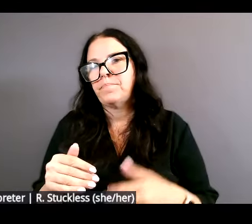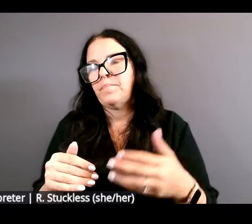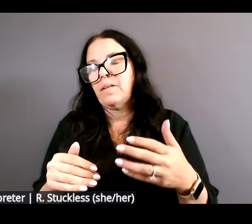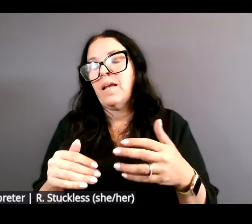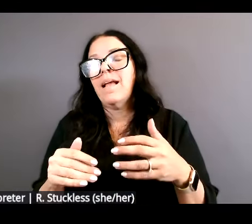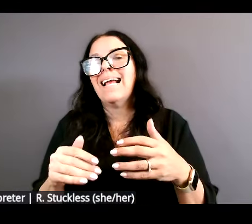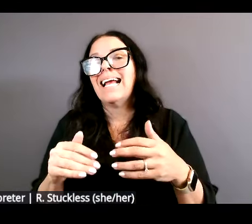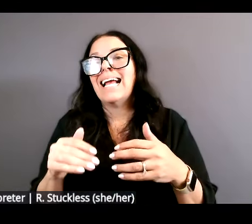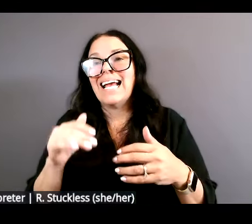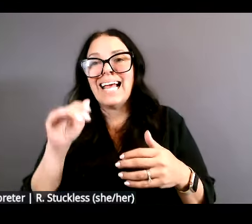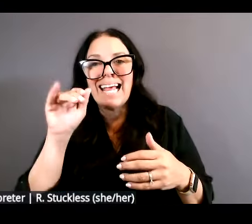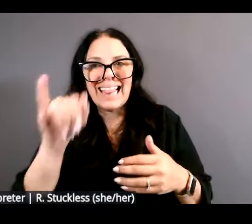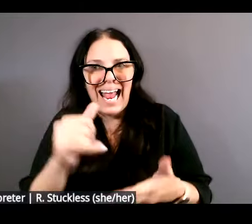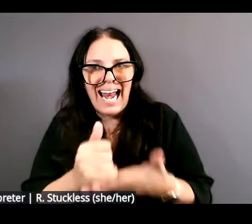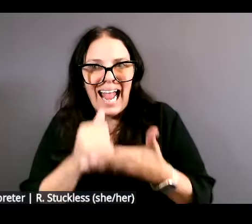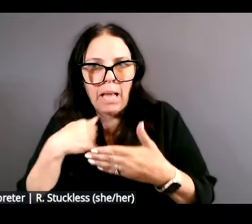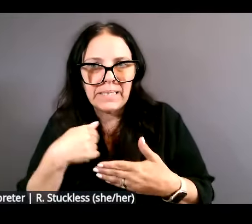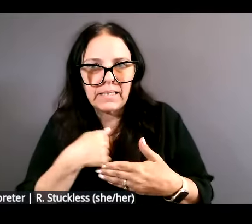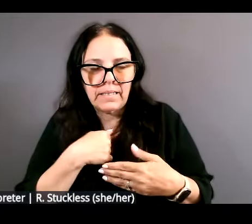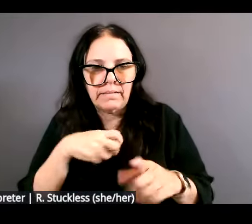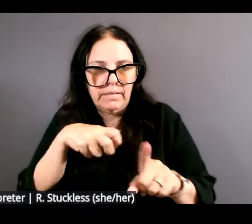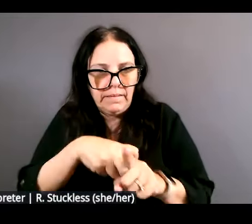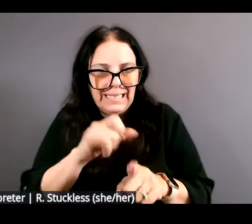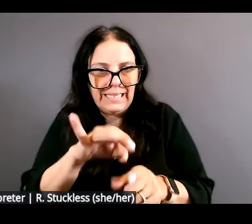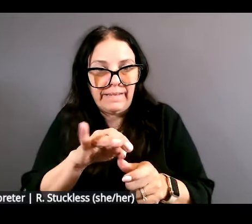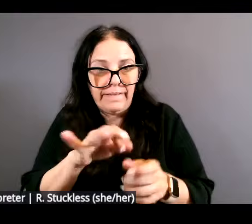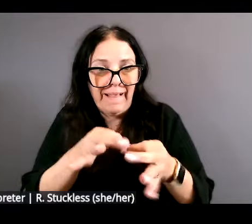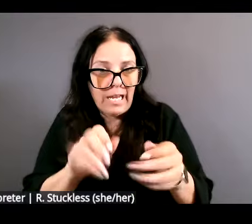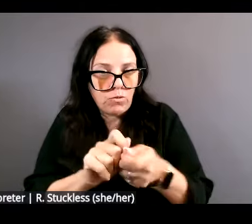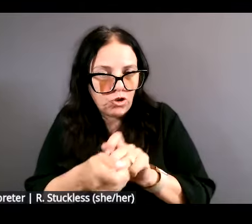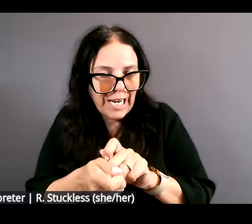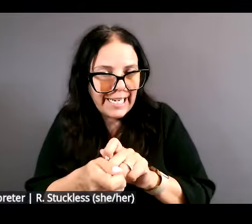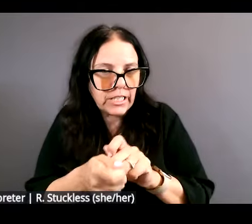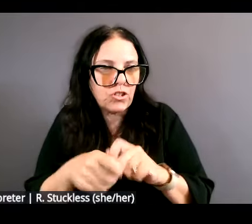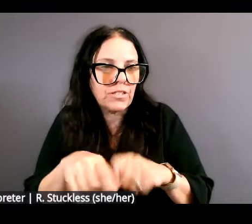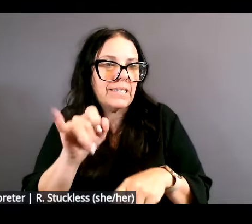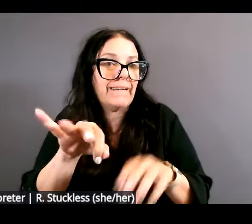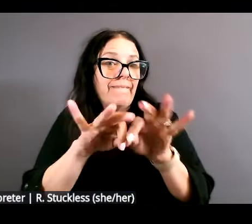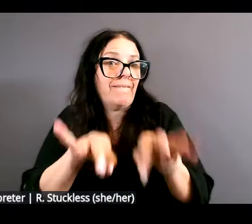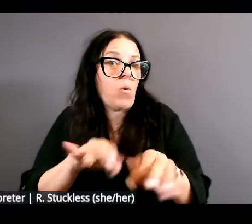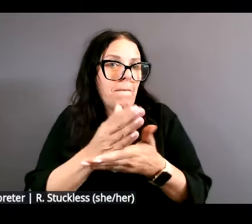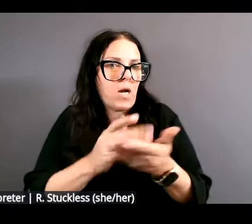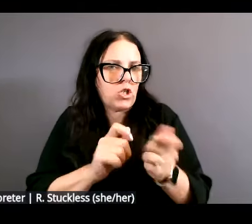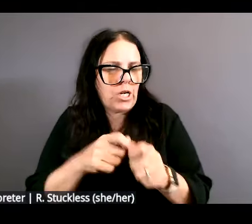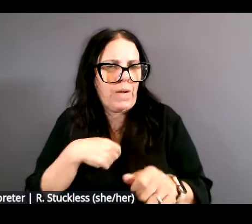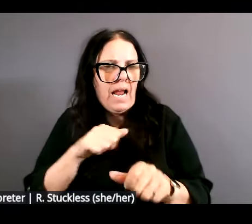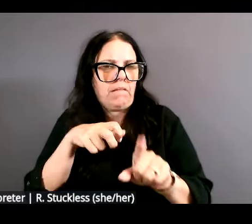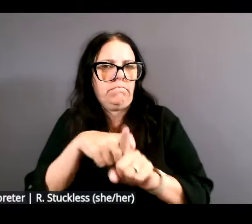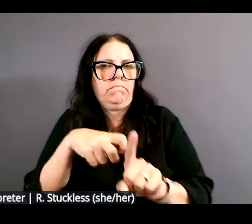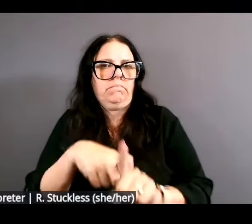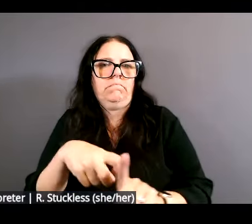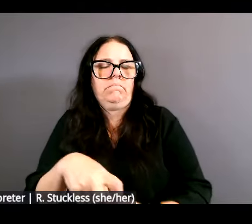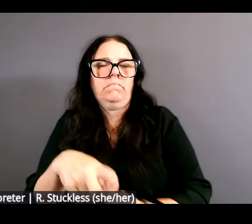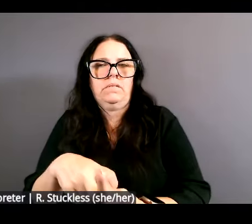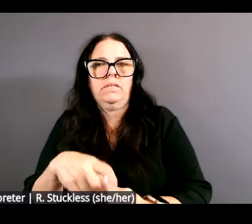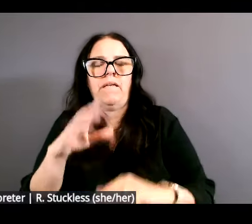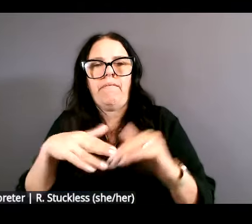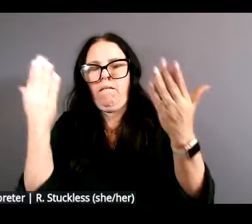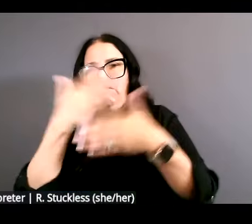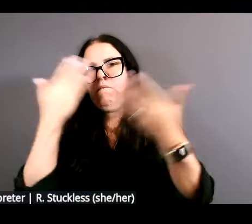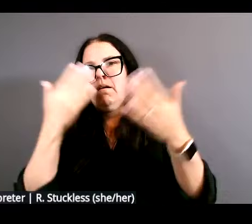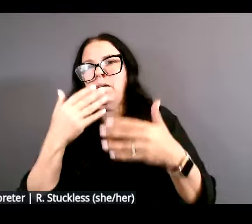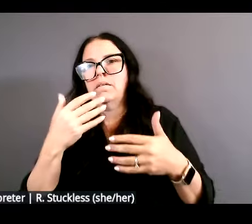things if language is changing and we don't know throughout, if form elements are changing. That way it's just this is the version that's done,